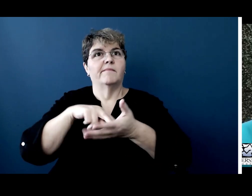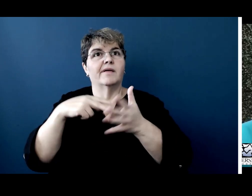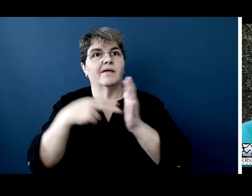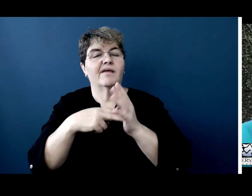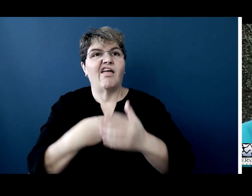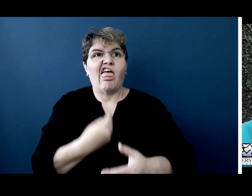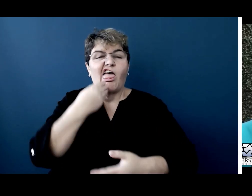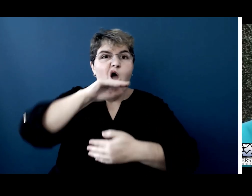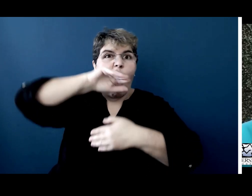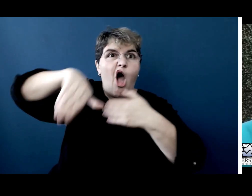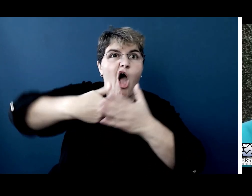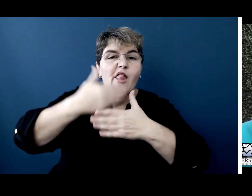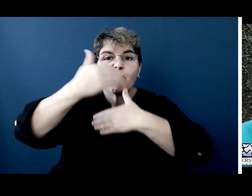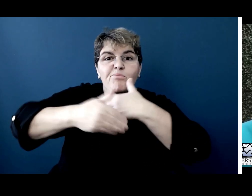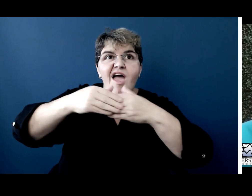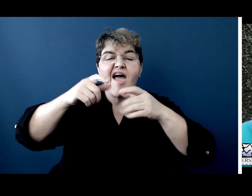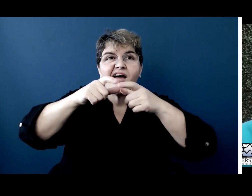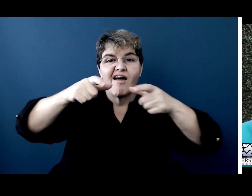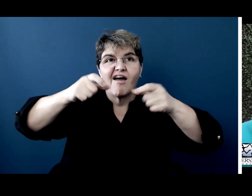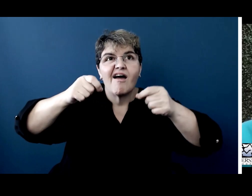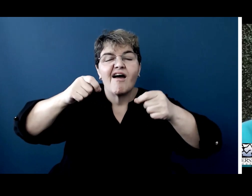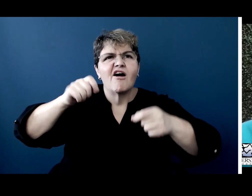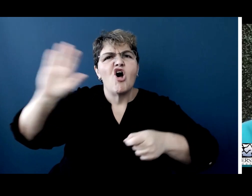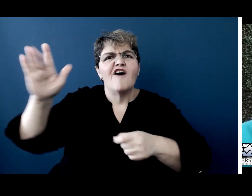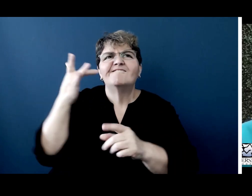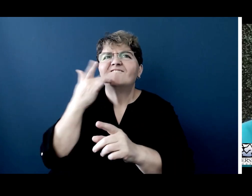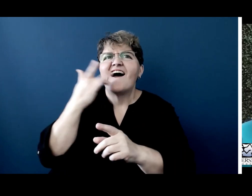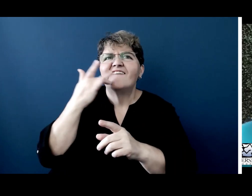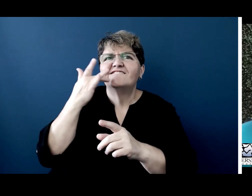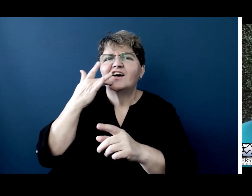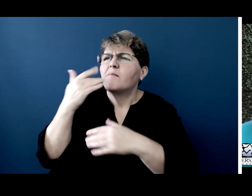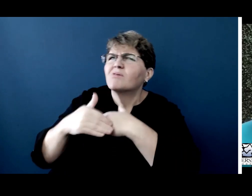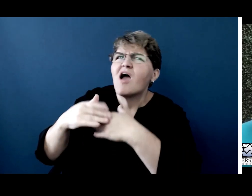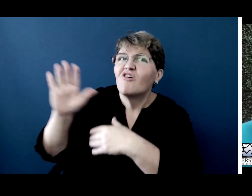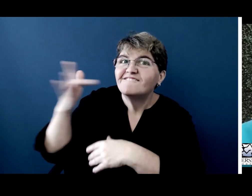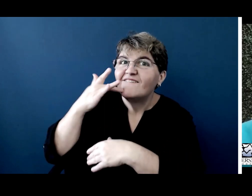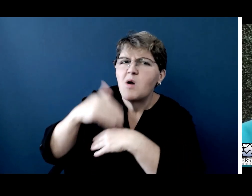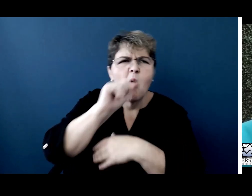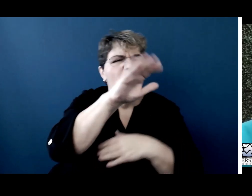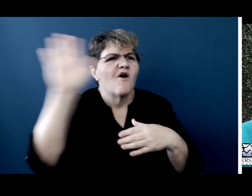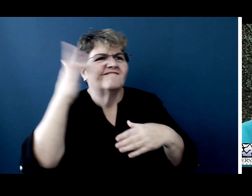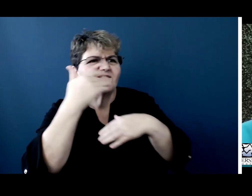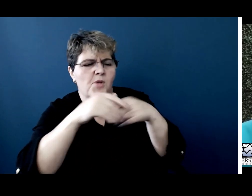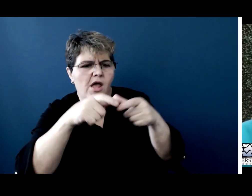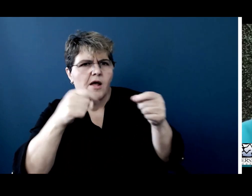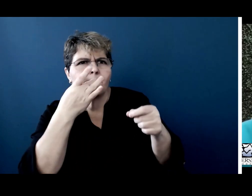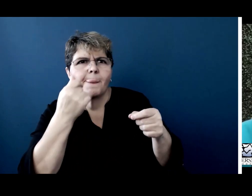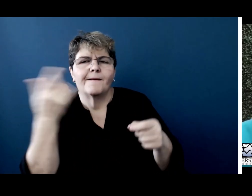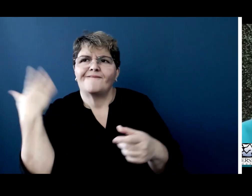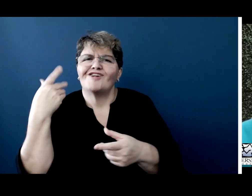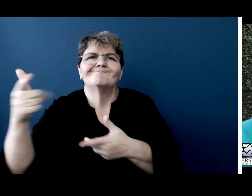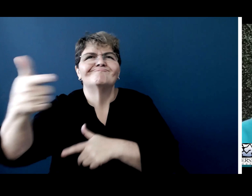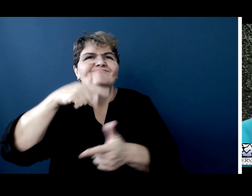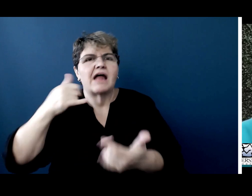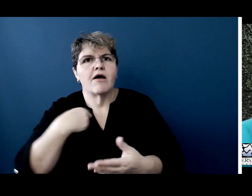kind of choked up a little bit. Sure. Because that's what my mom loved. Yeah. And